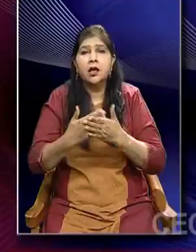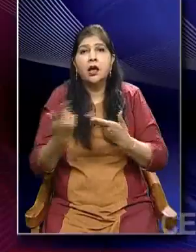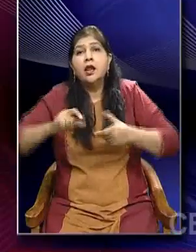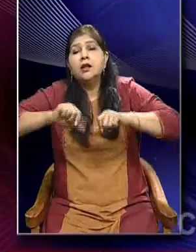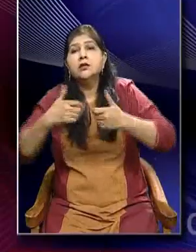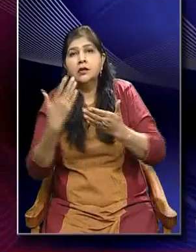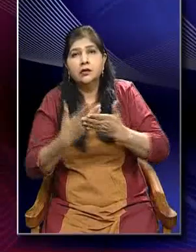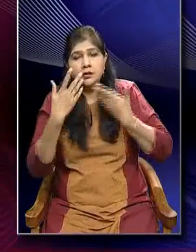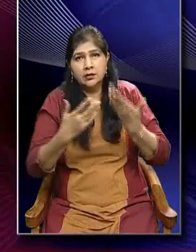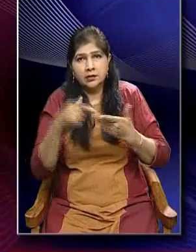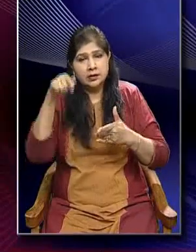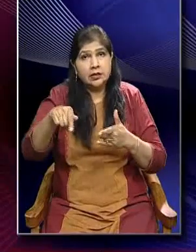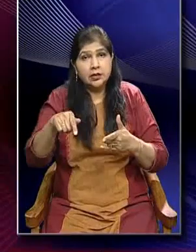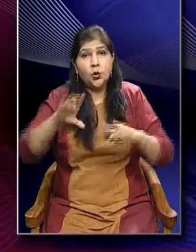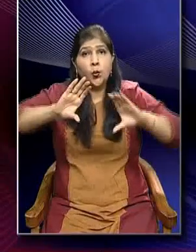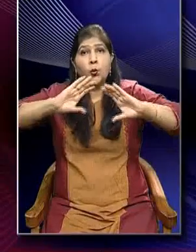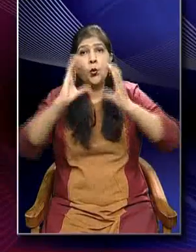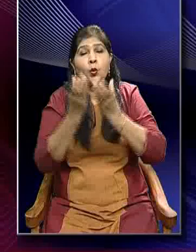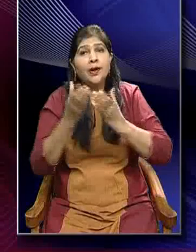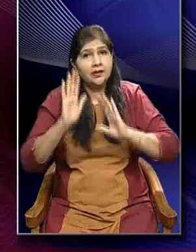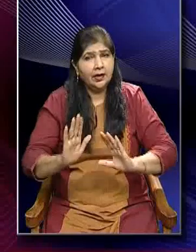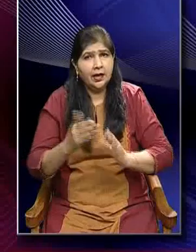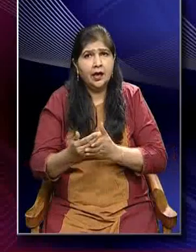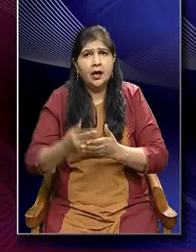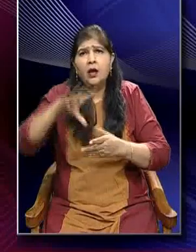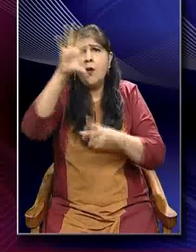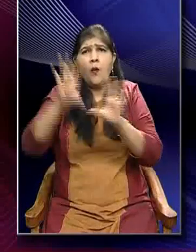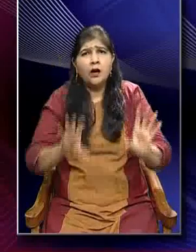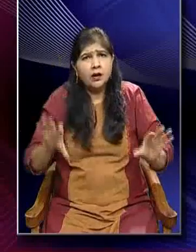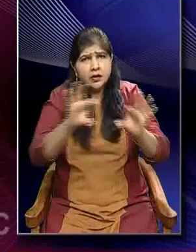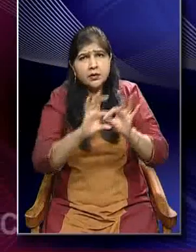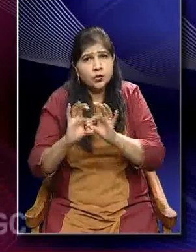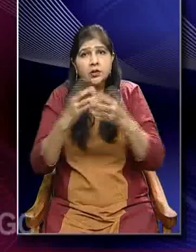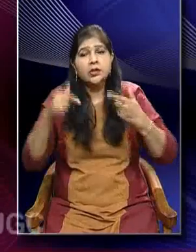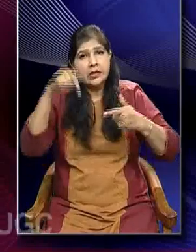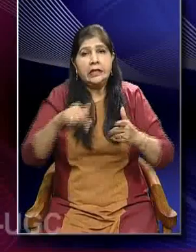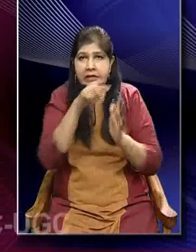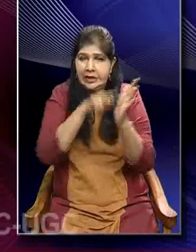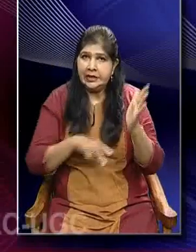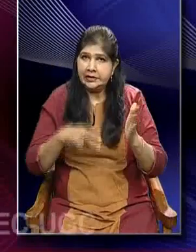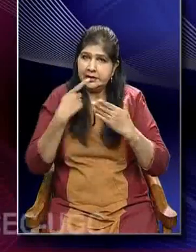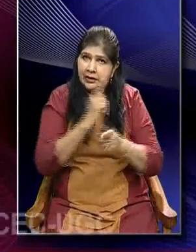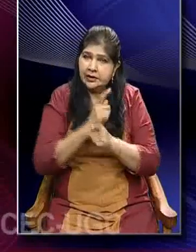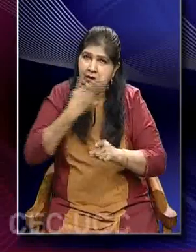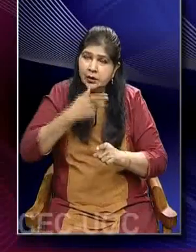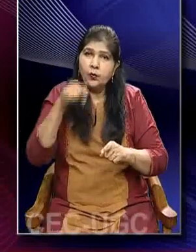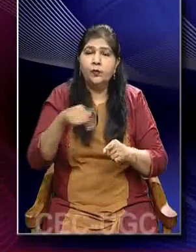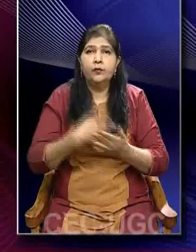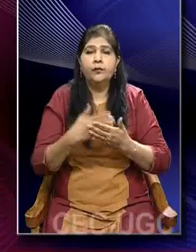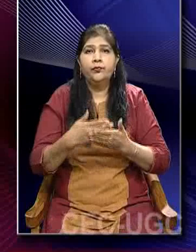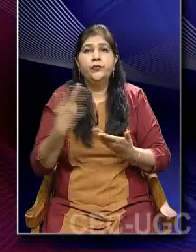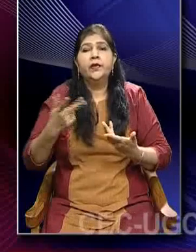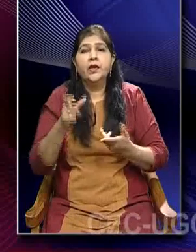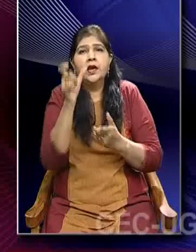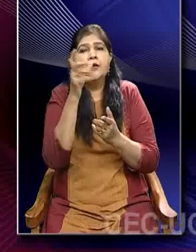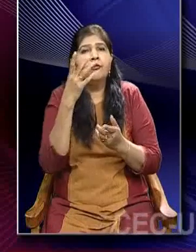consequences of globalization. In this lecture, we have